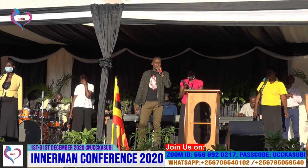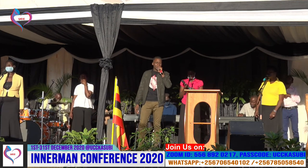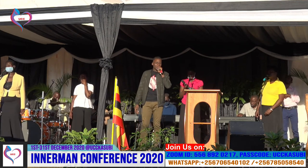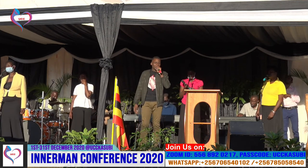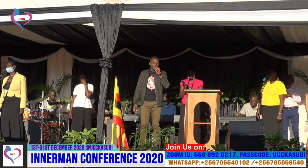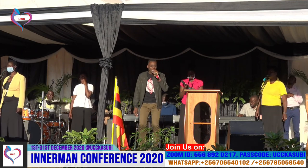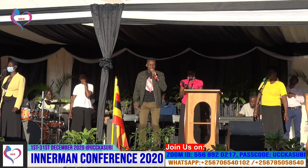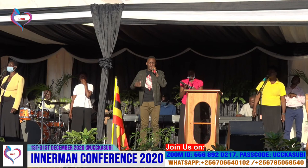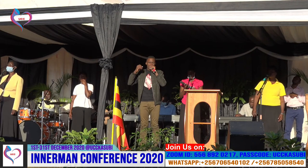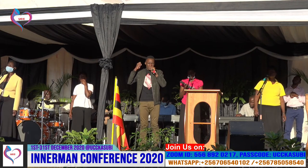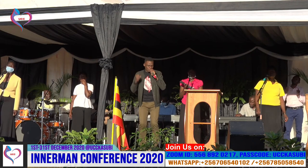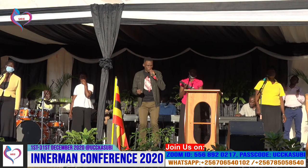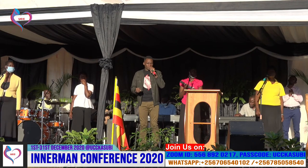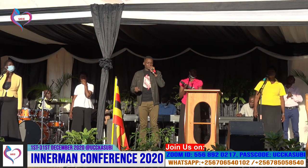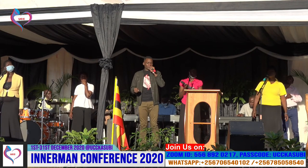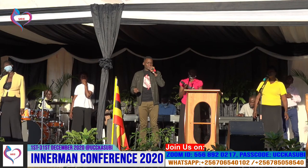Oh,